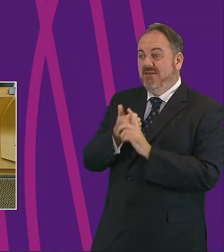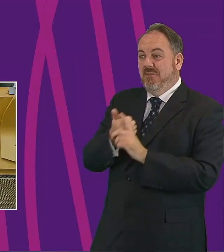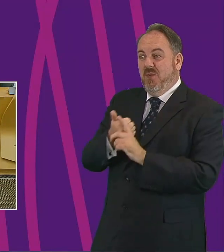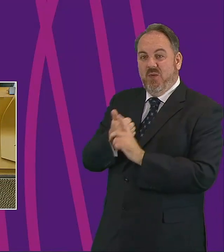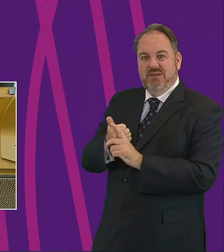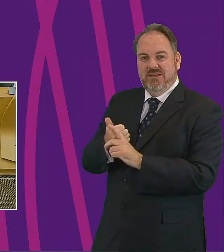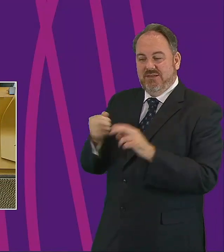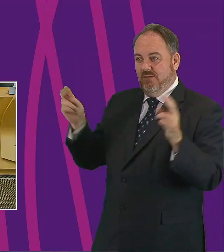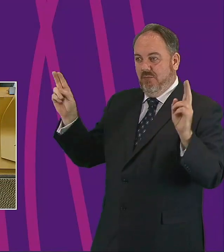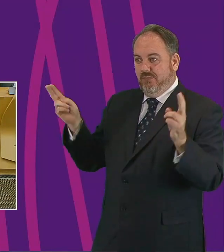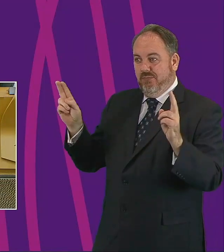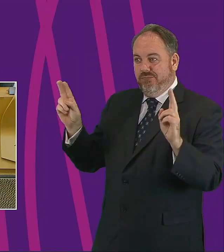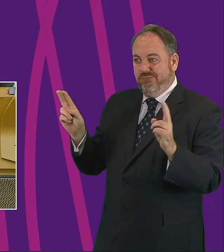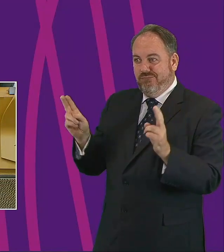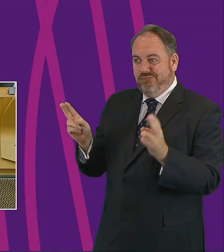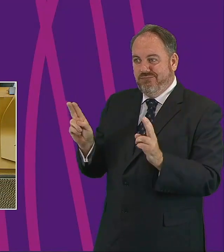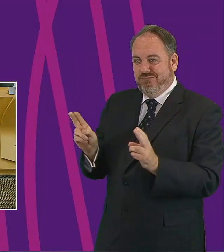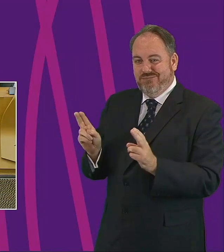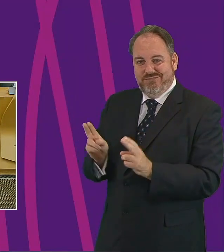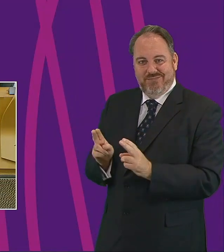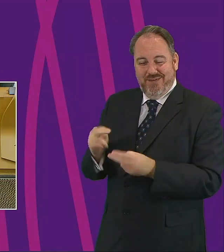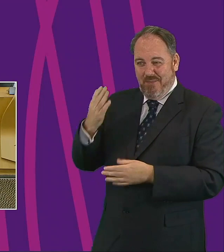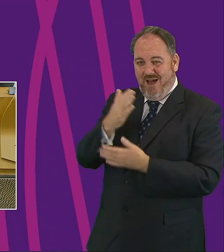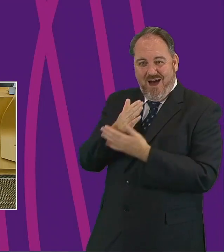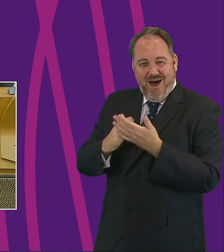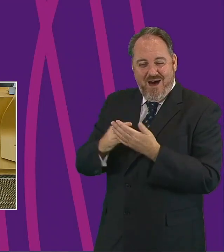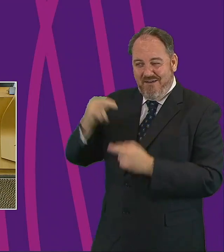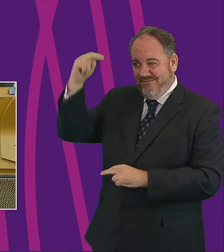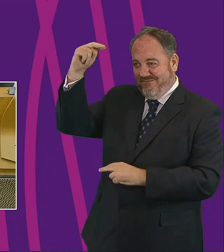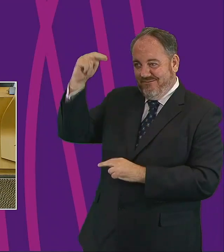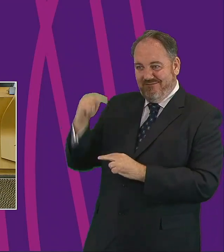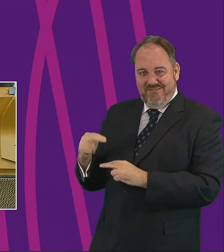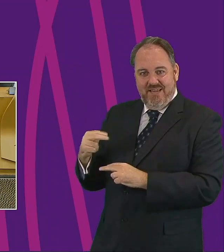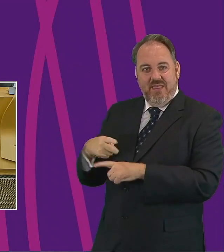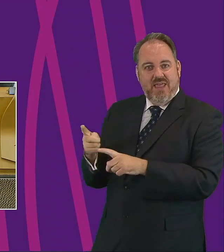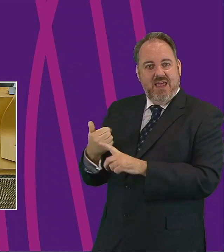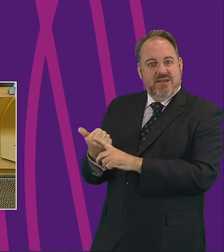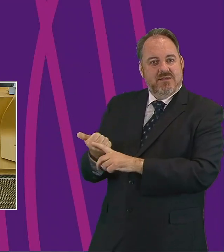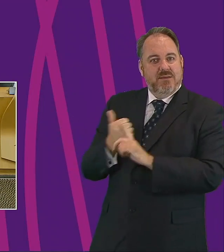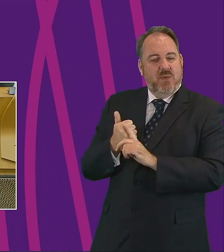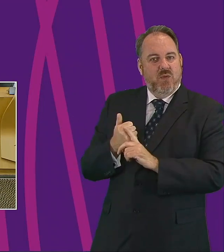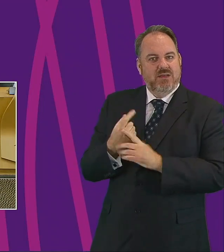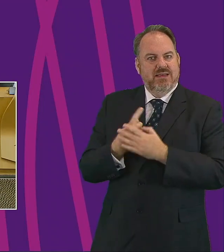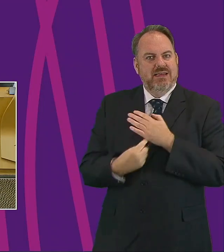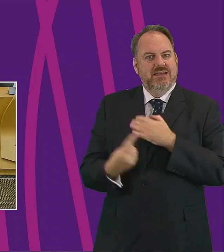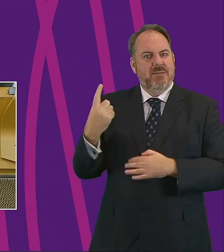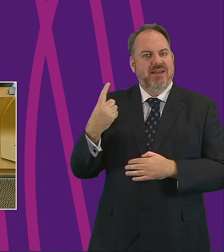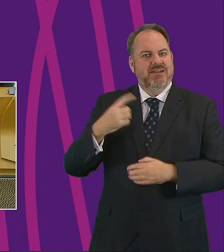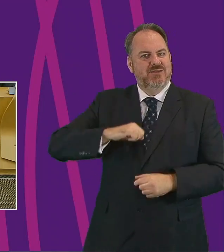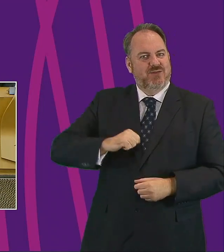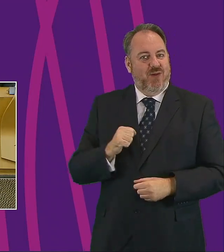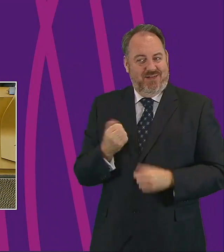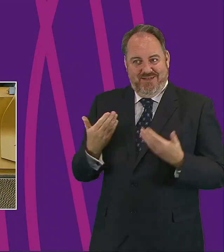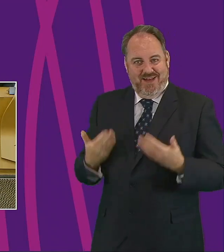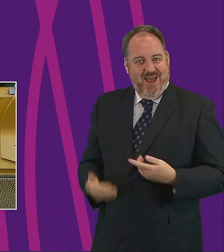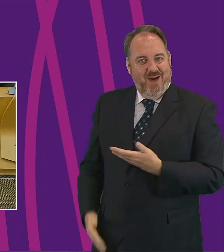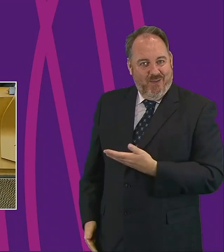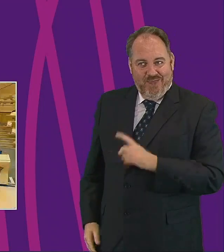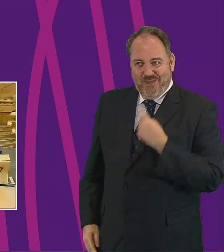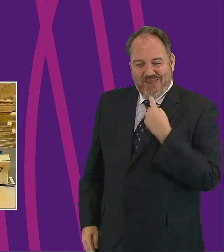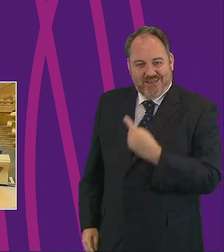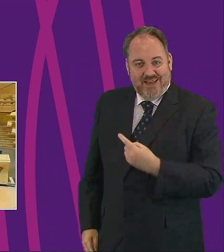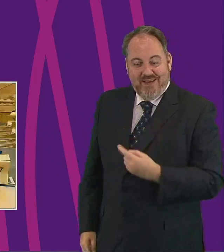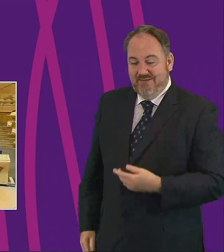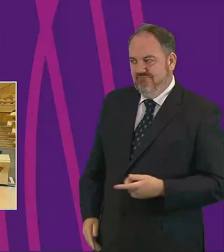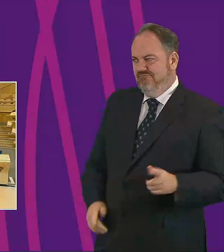dwindling band of people, I grant you, but almost a half of them now support Scotland becoming an independent country. Richard